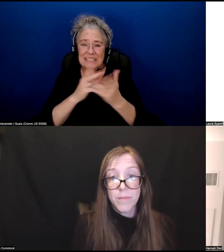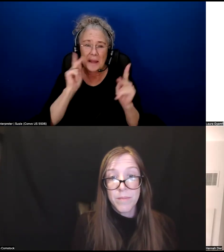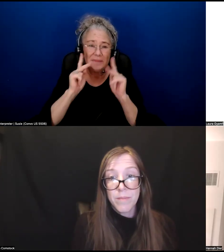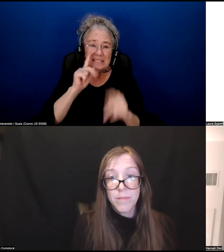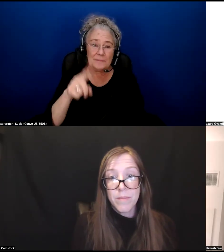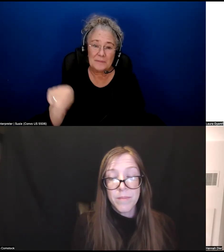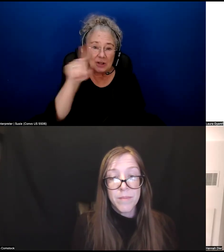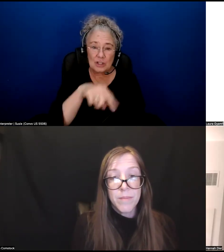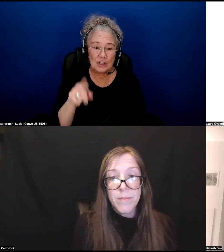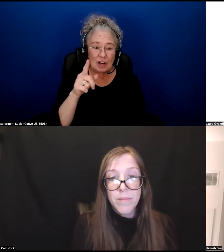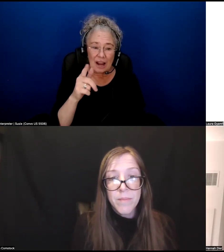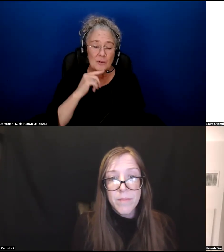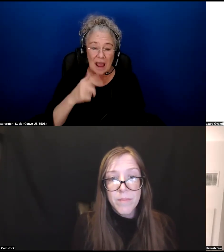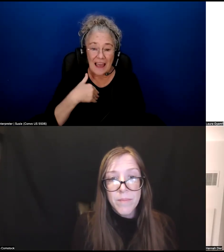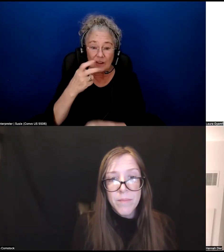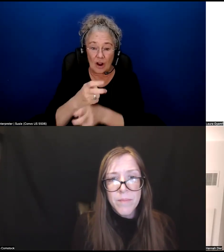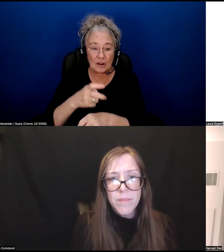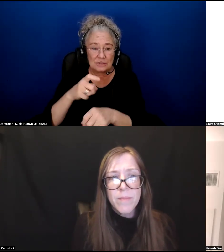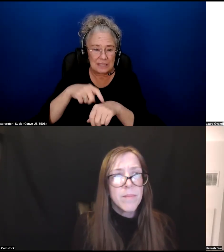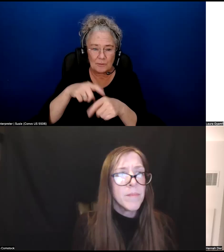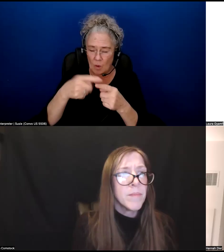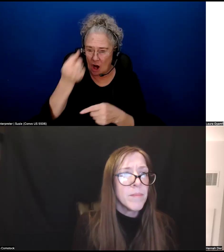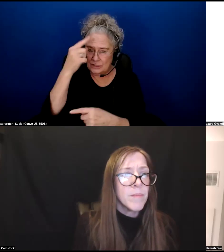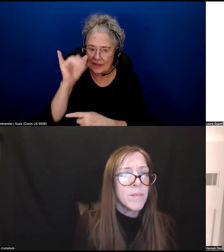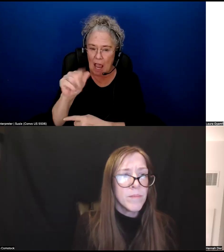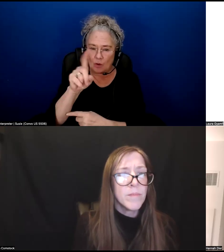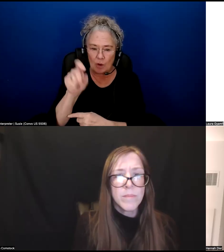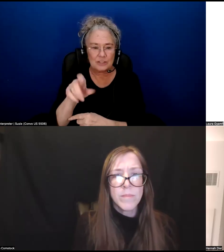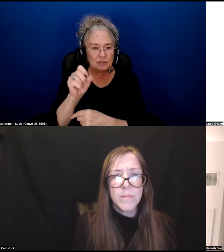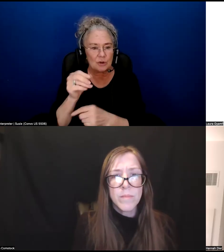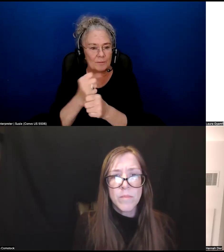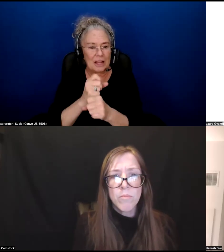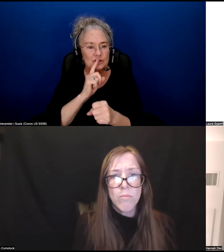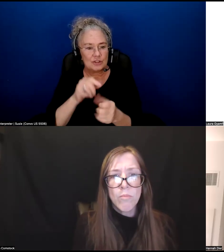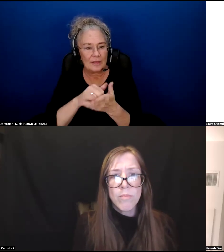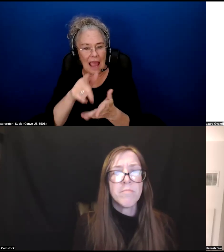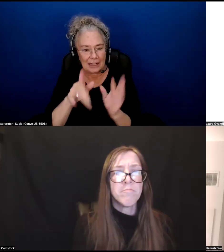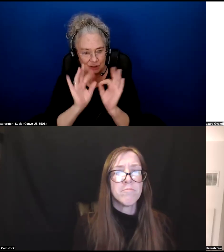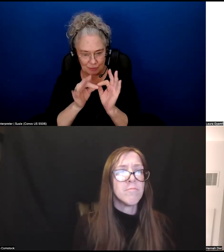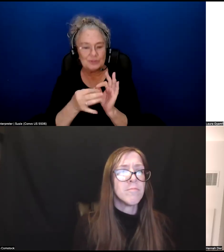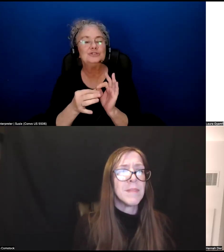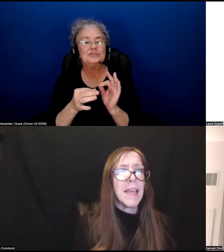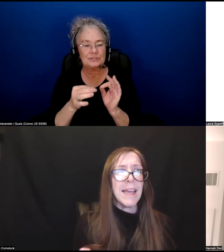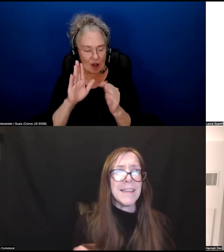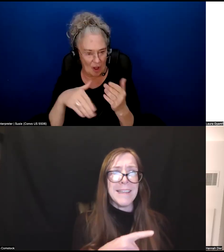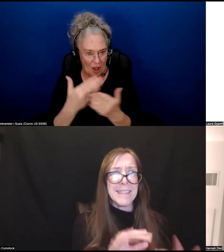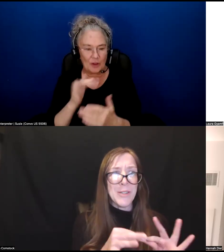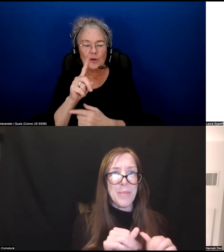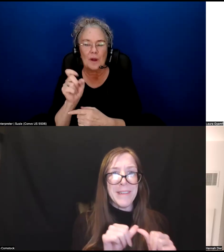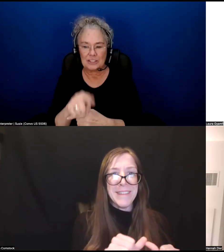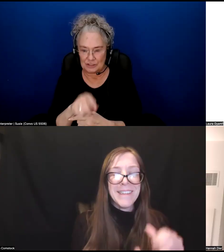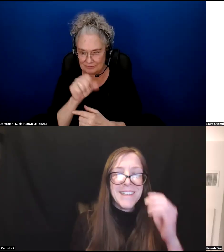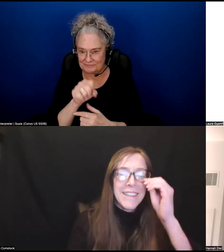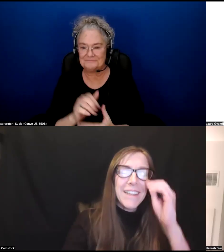having difficulty understanding the questions. So if we can make sure the interpreter is interpreting all verbal questions, that would be